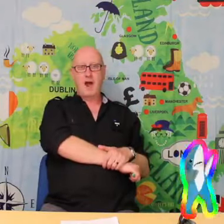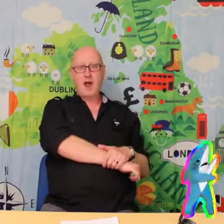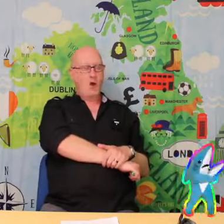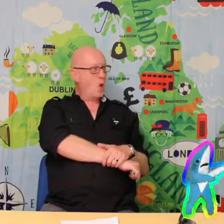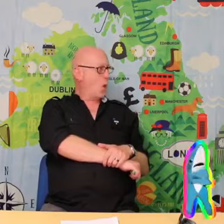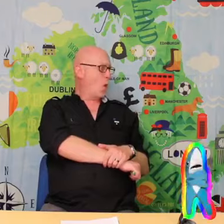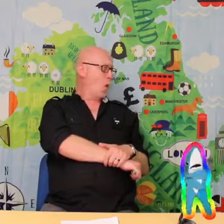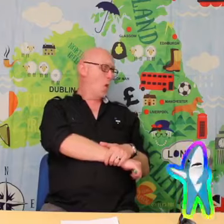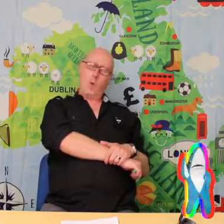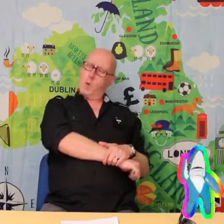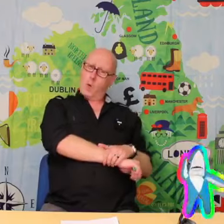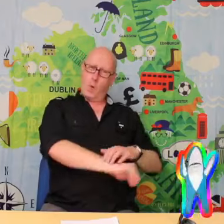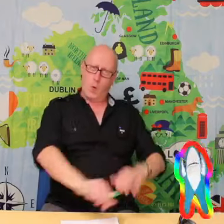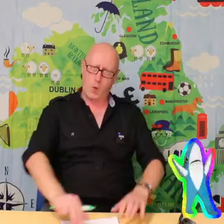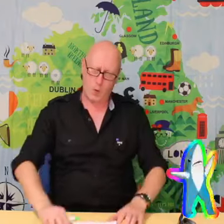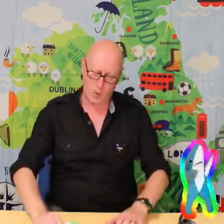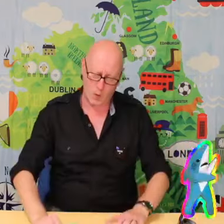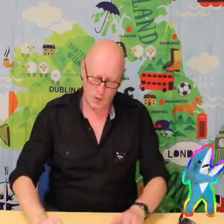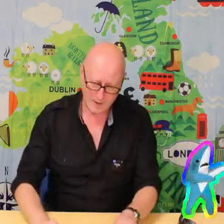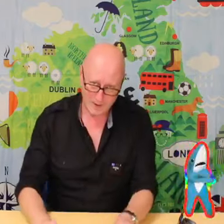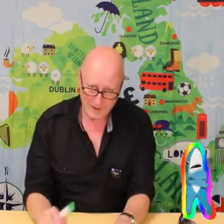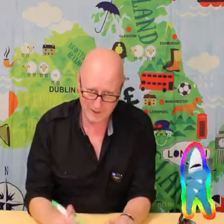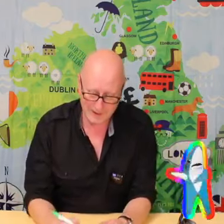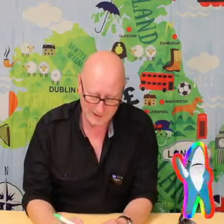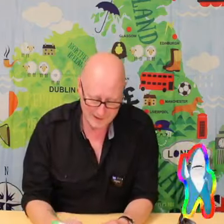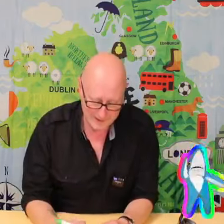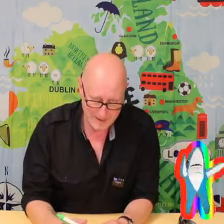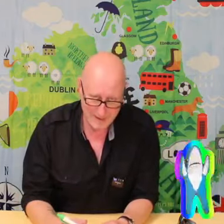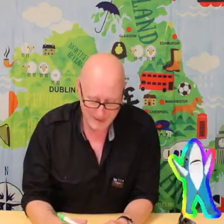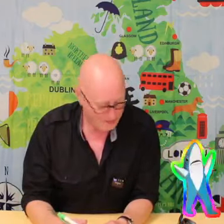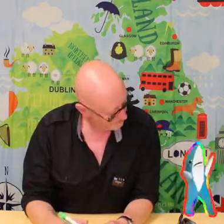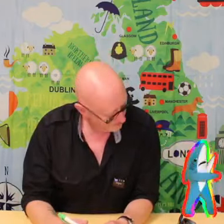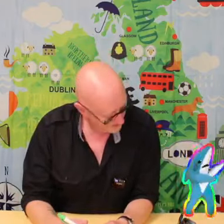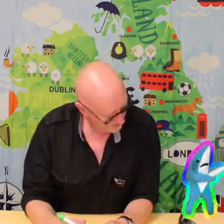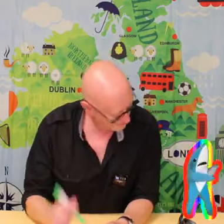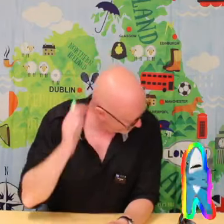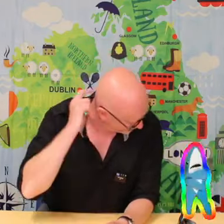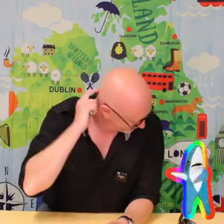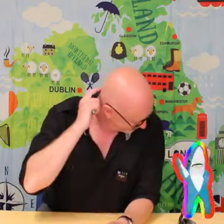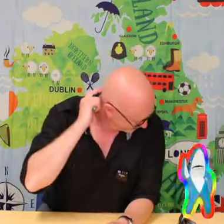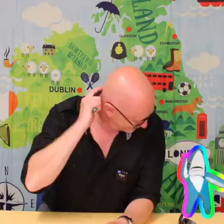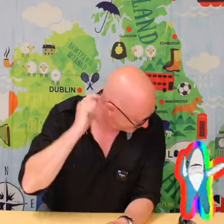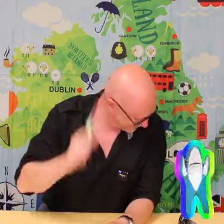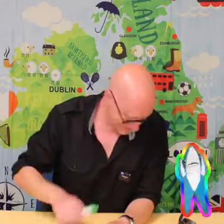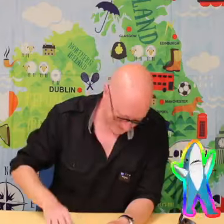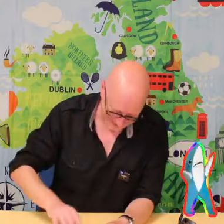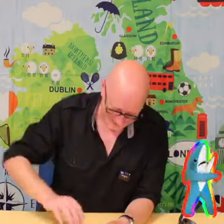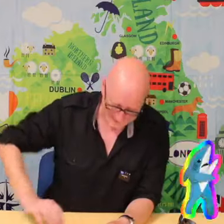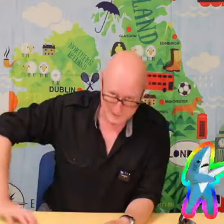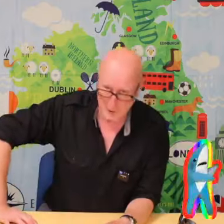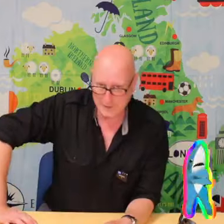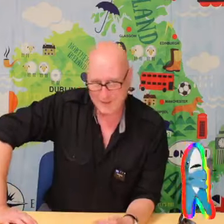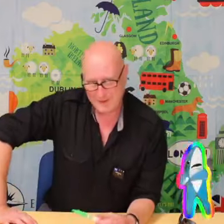secondary question. Ooh, come forth. No one's asking. Aye. Is nobody going to ask us the question about tonight? Yeah. Come on. No, leave it. Dropped